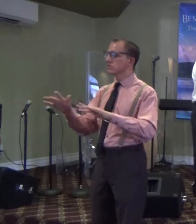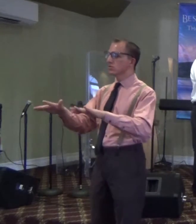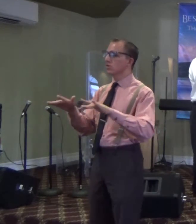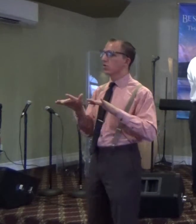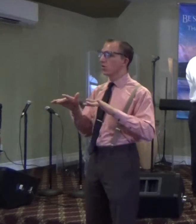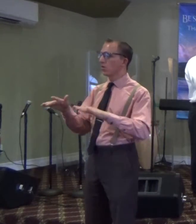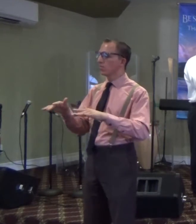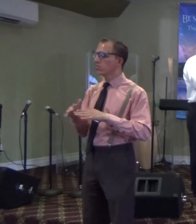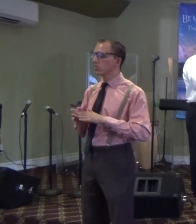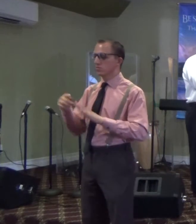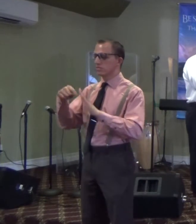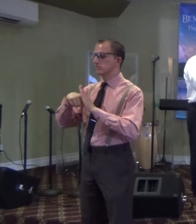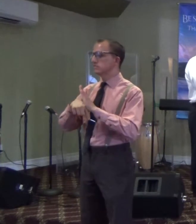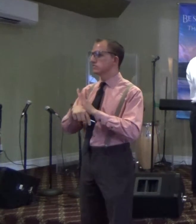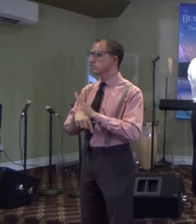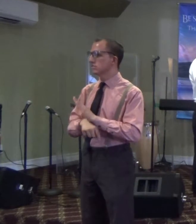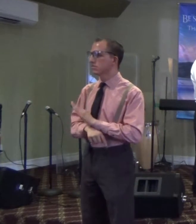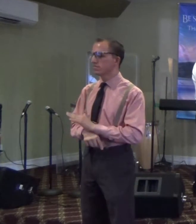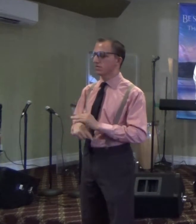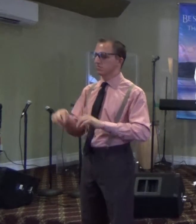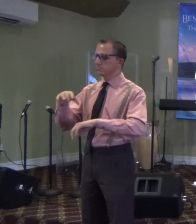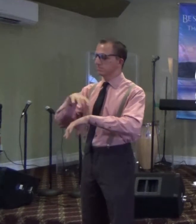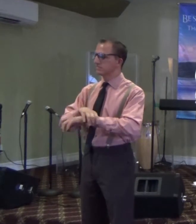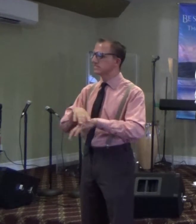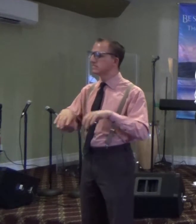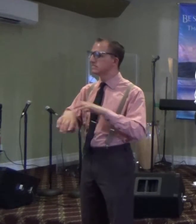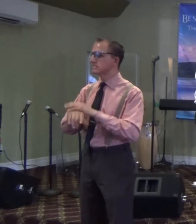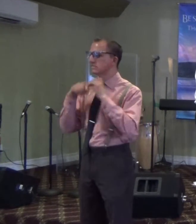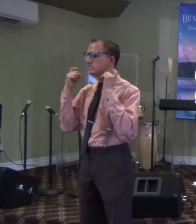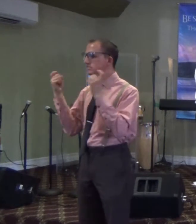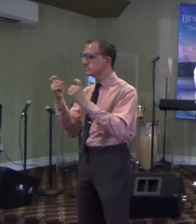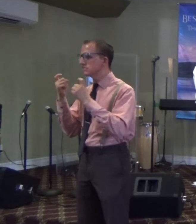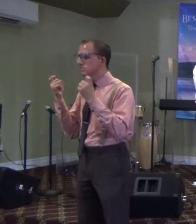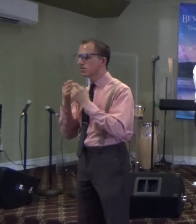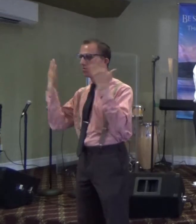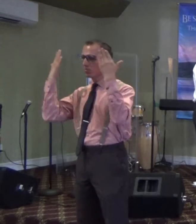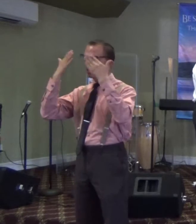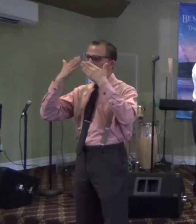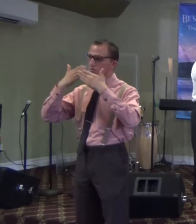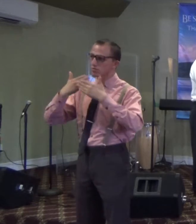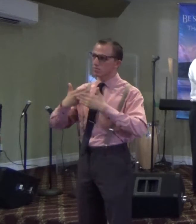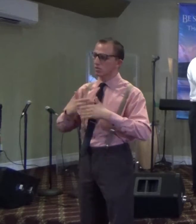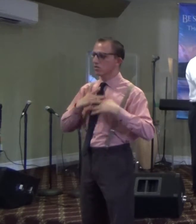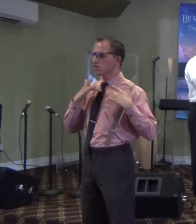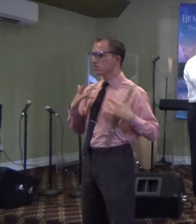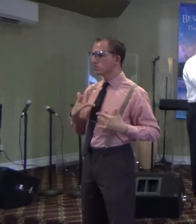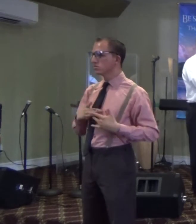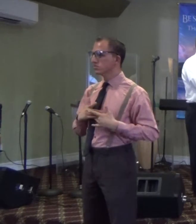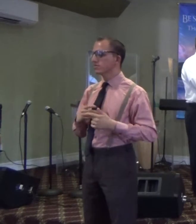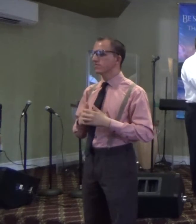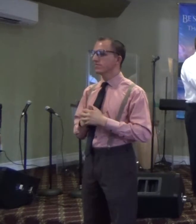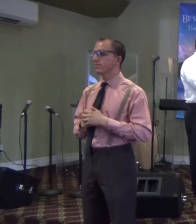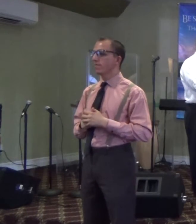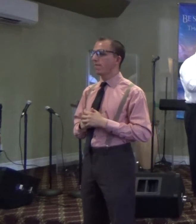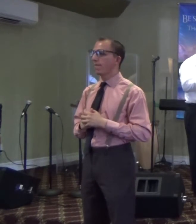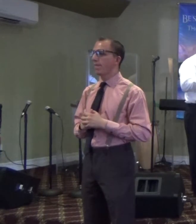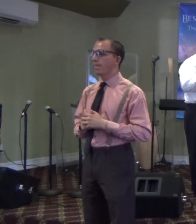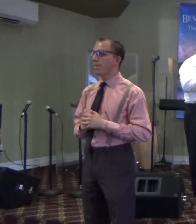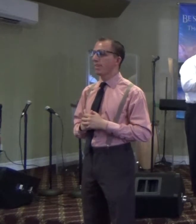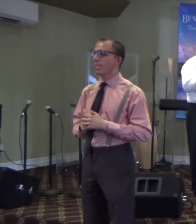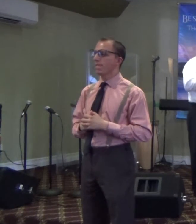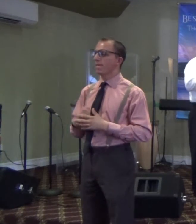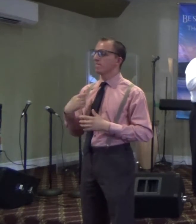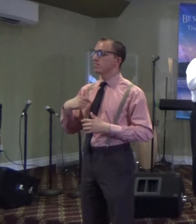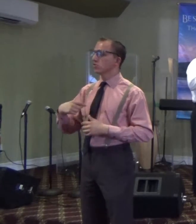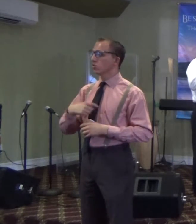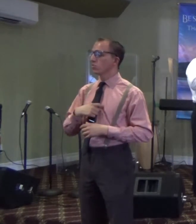he went deeper into the pit en las cadenas del and pecado, the chains of de sin, la of oscuridad. the darkness. Y entonces le